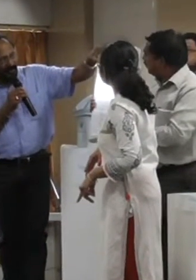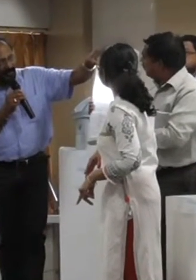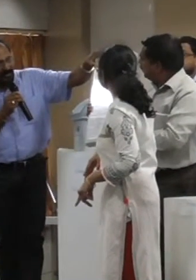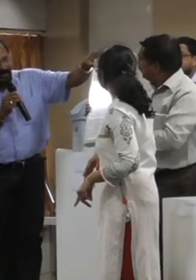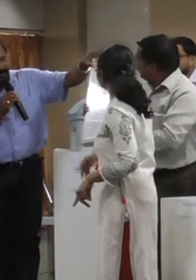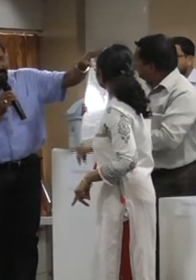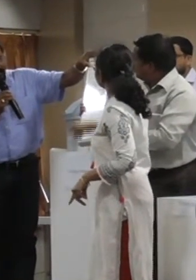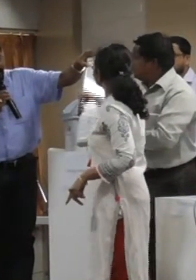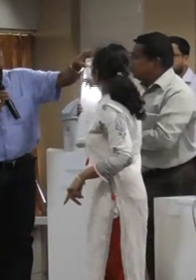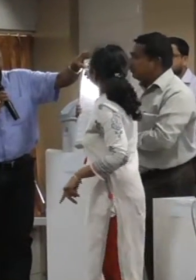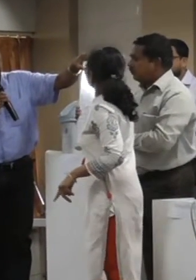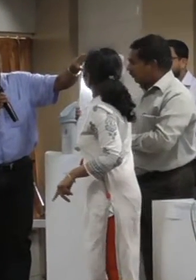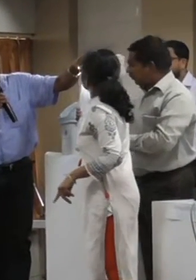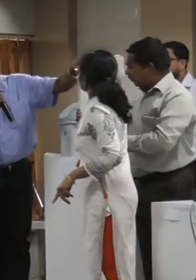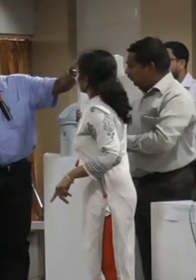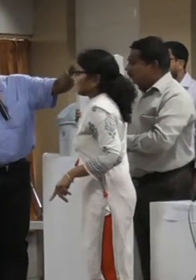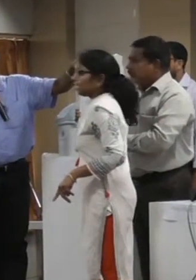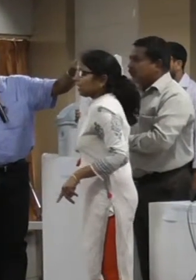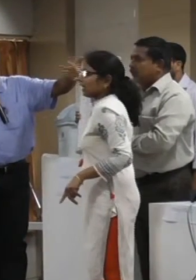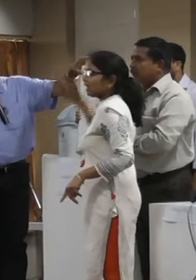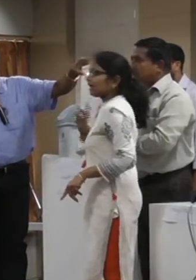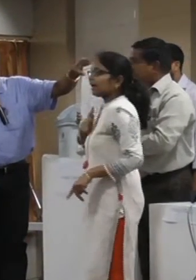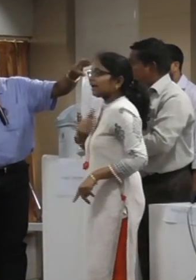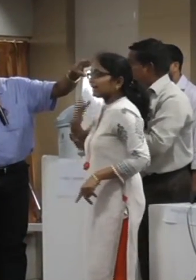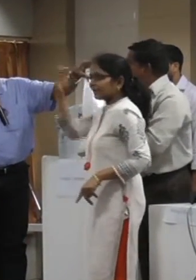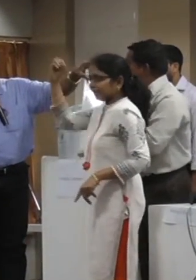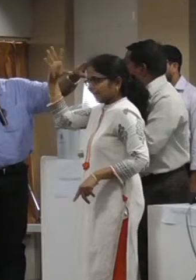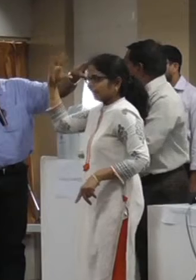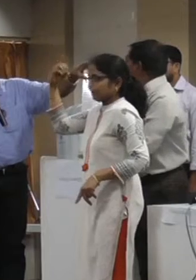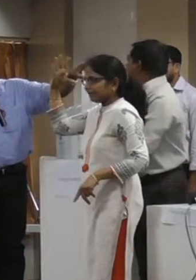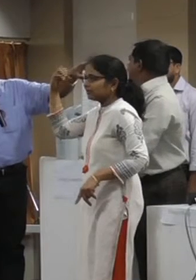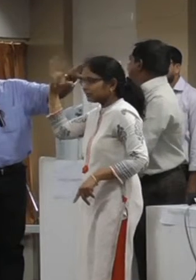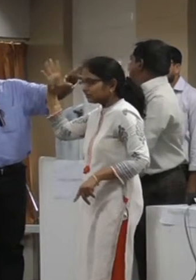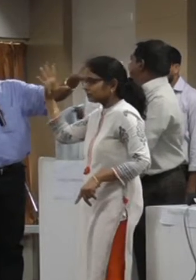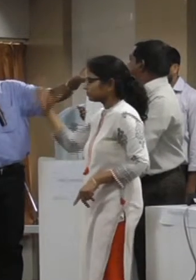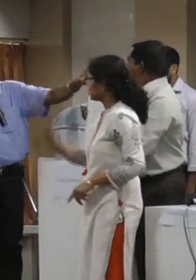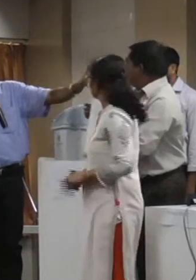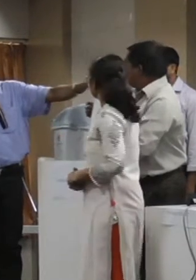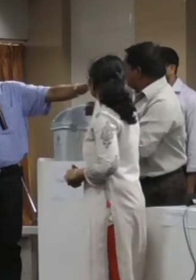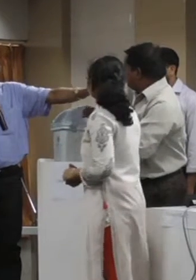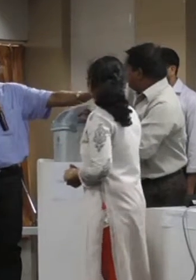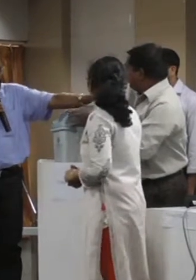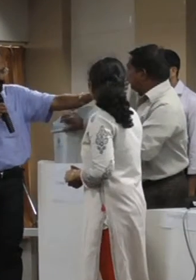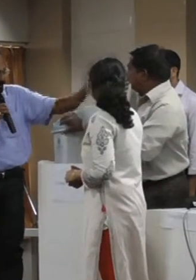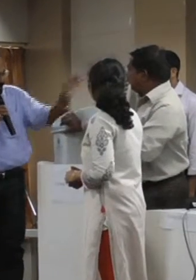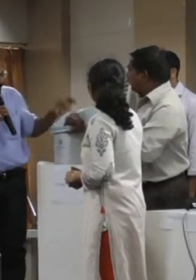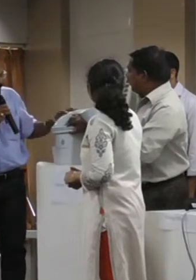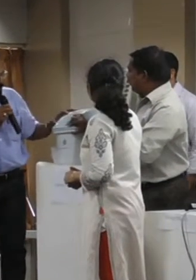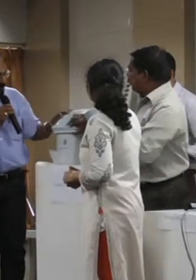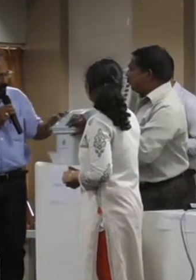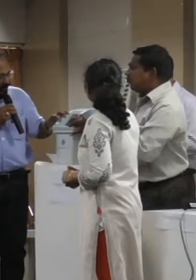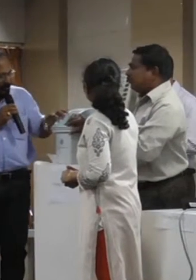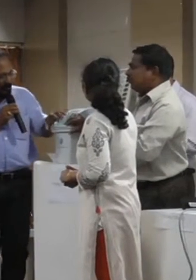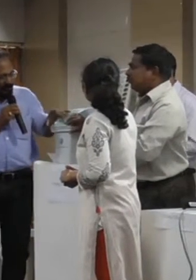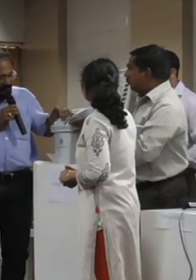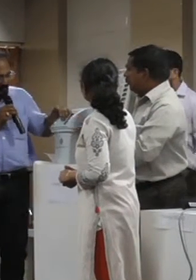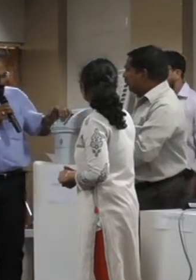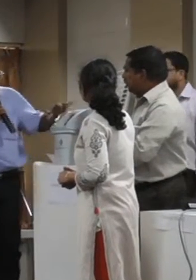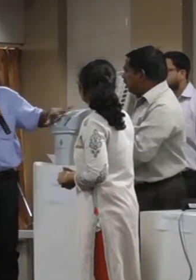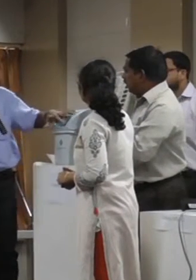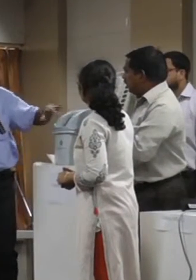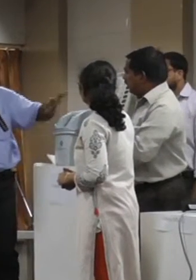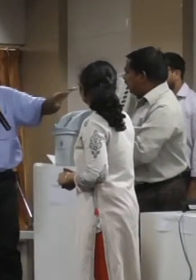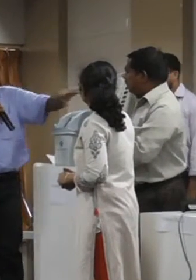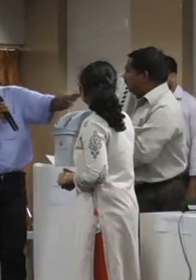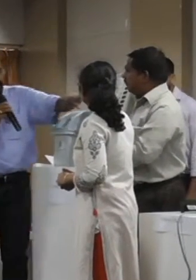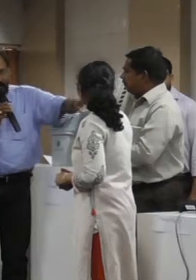The green light here should be glowing. Now